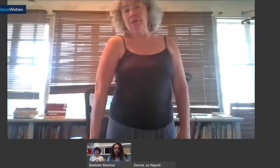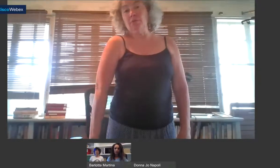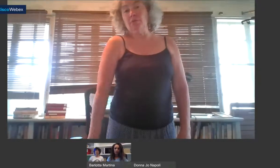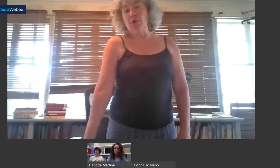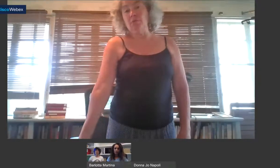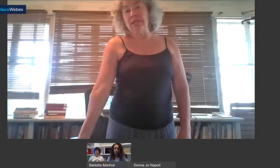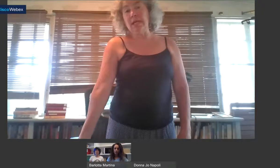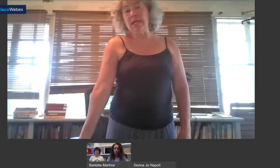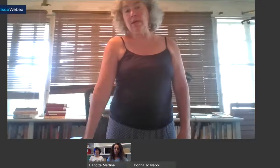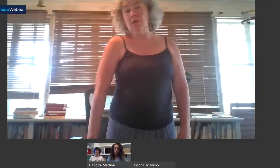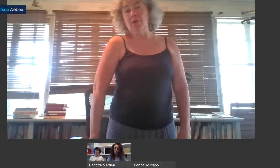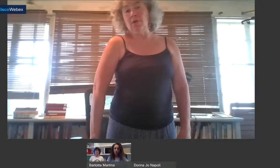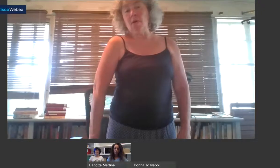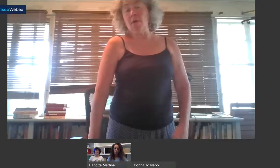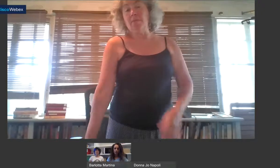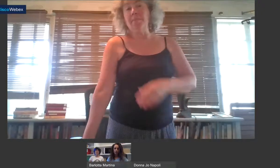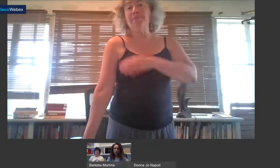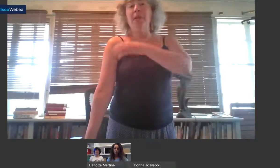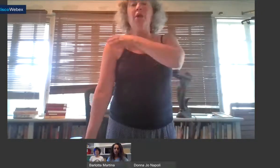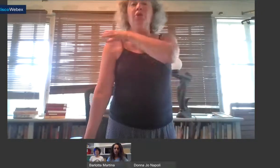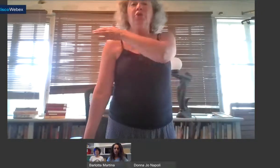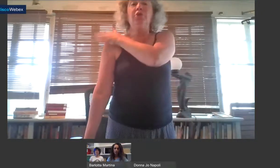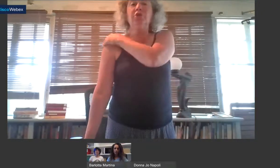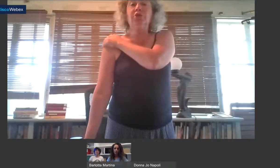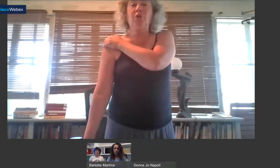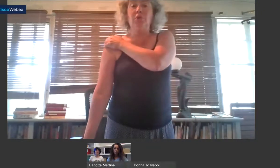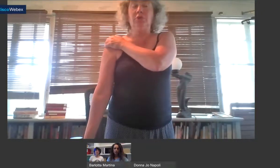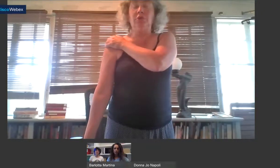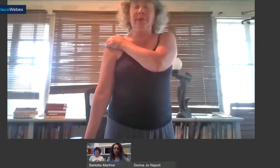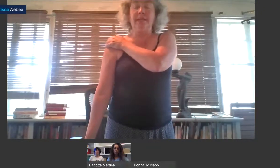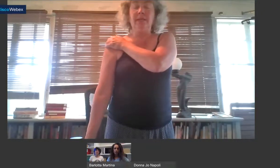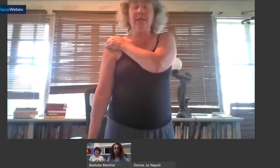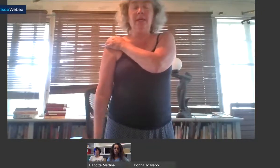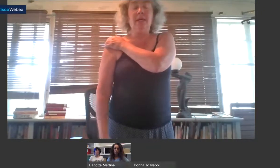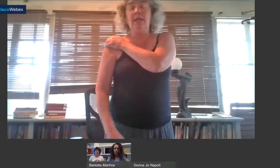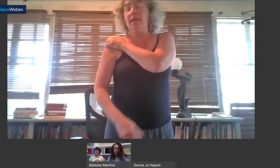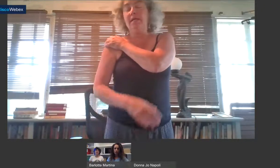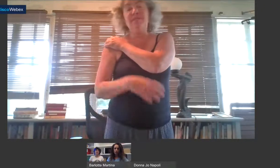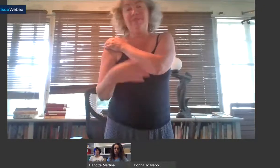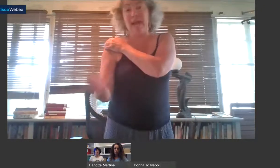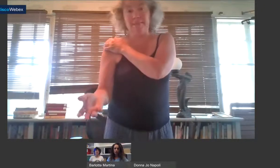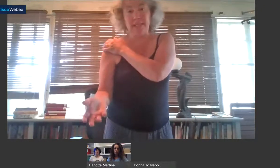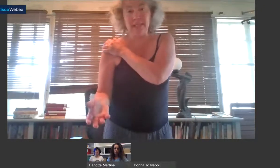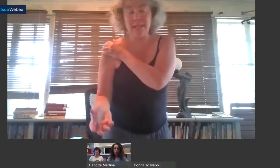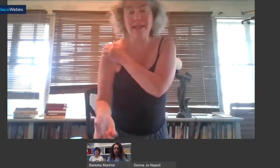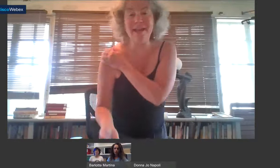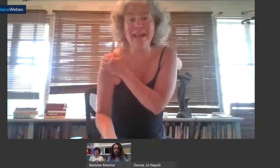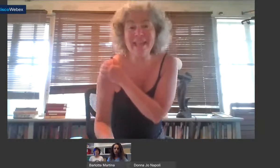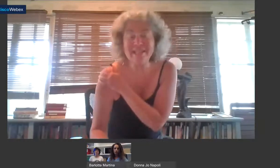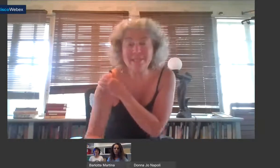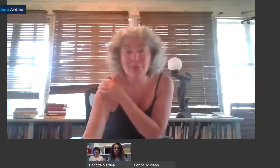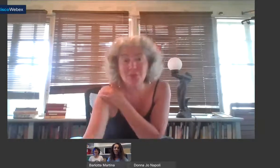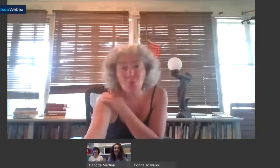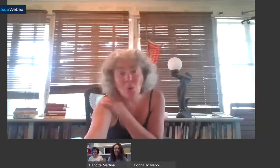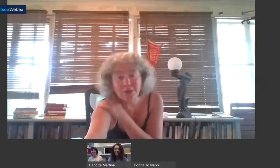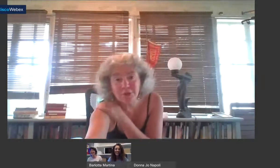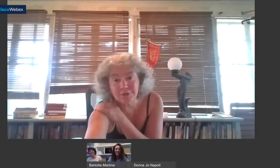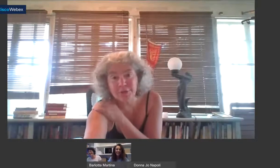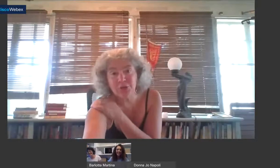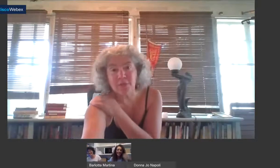You can rotate your arm. Your shoulder joint is fabulous. It's the most wonderful joint